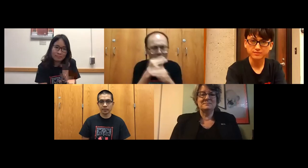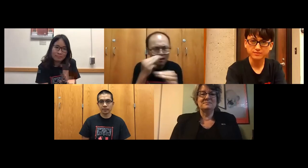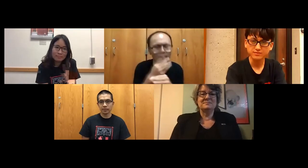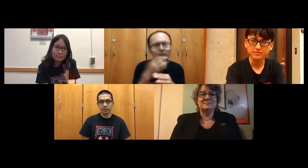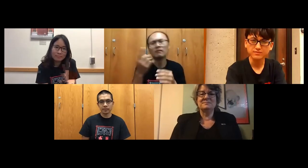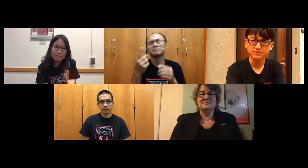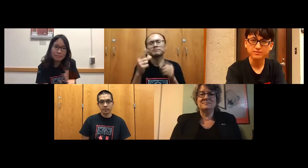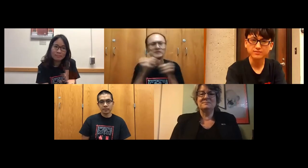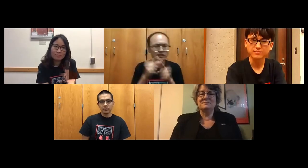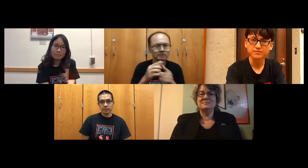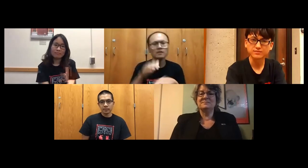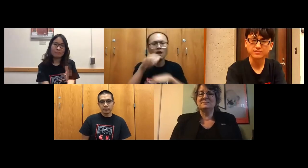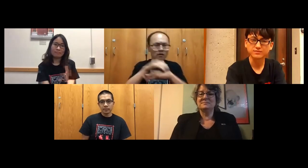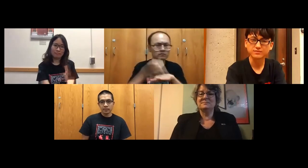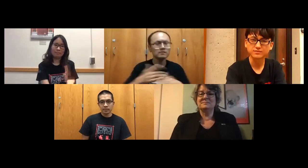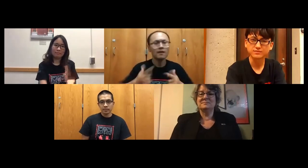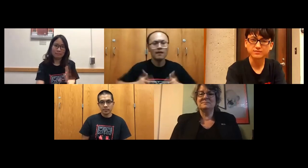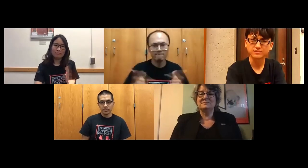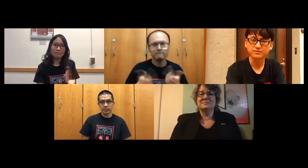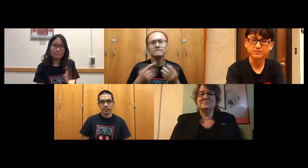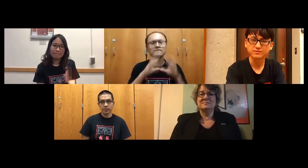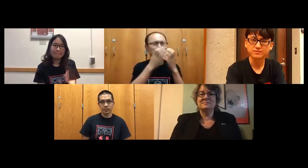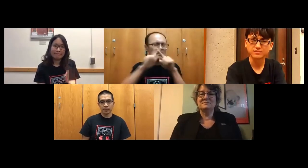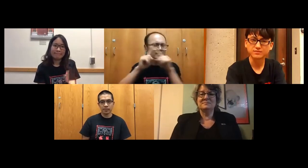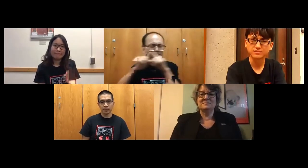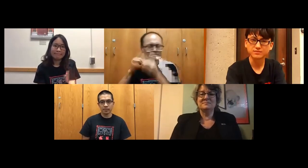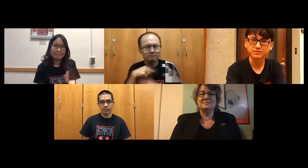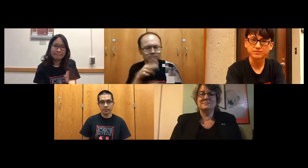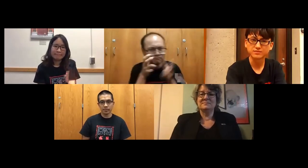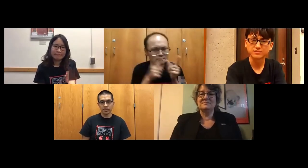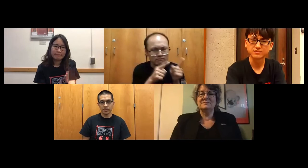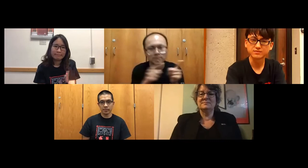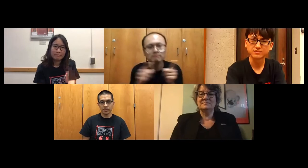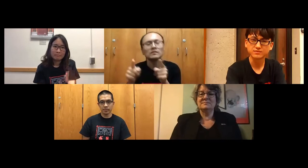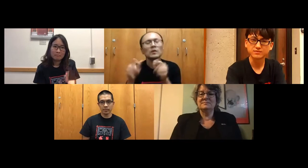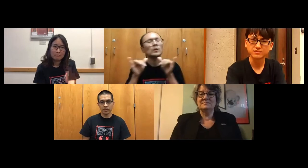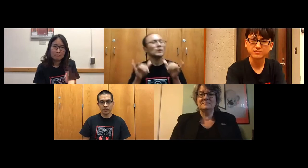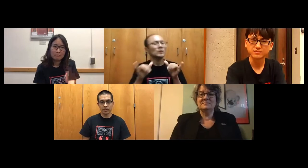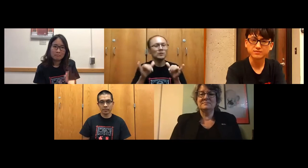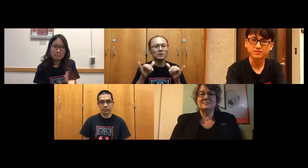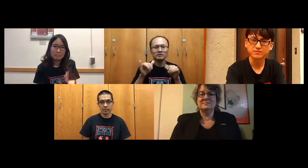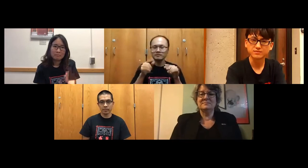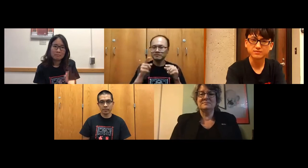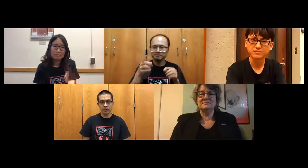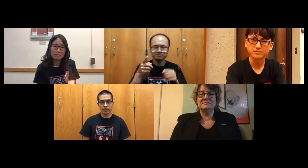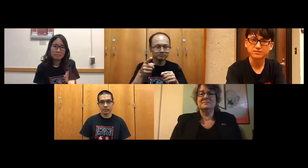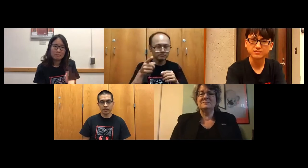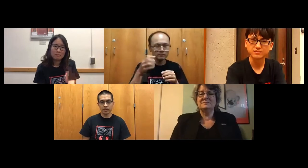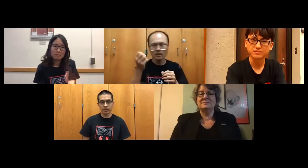in and observed again, like math class, vocab, English, different subjects. And it was just really neat to see